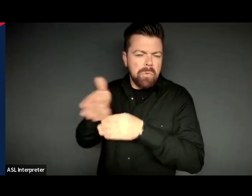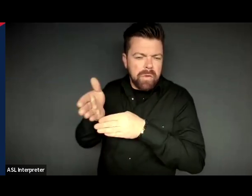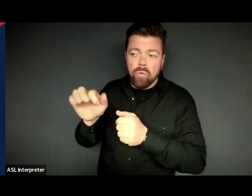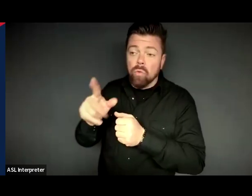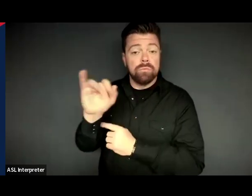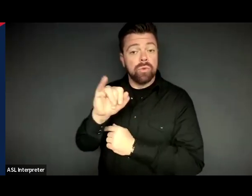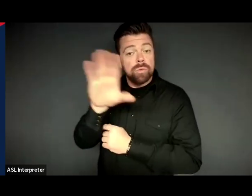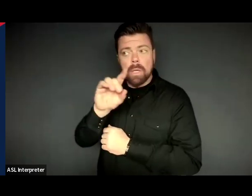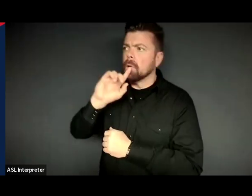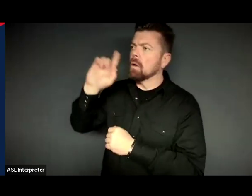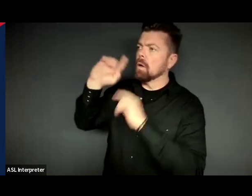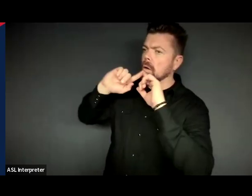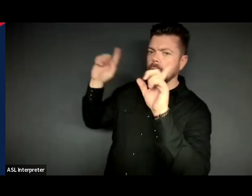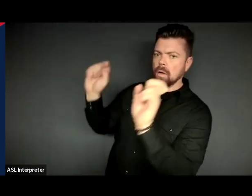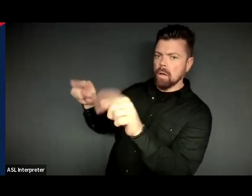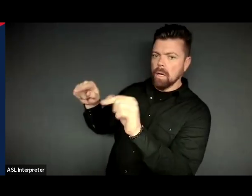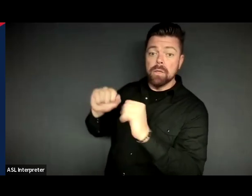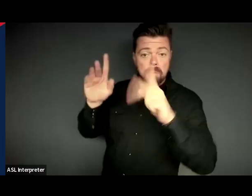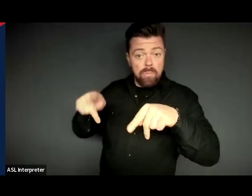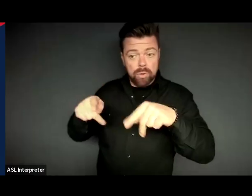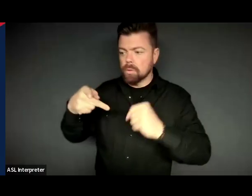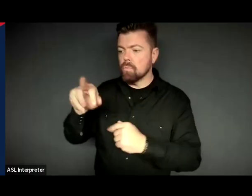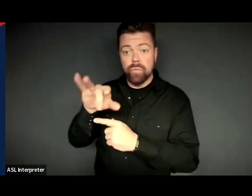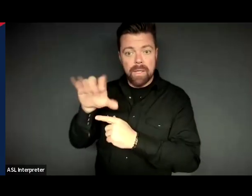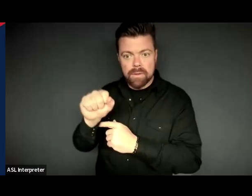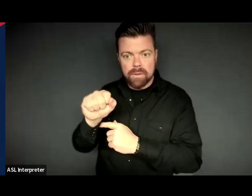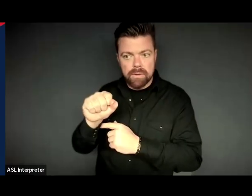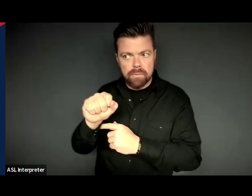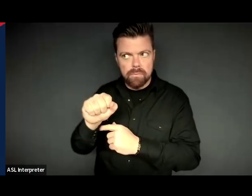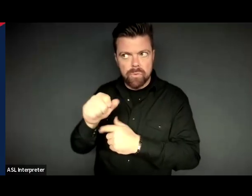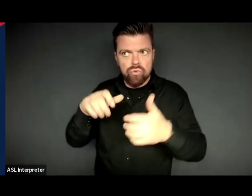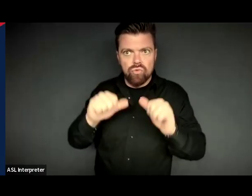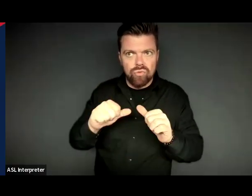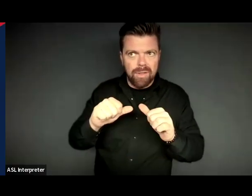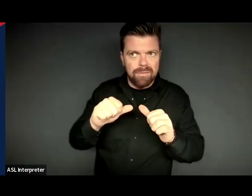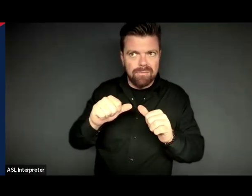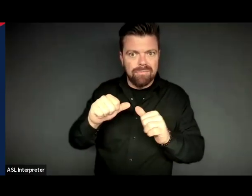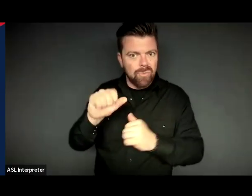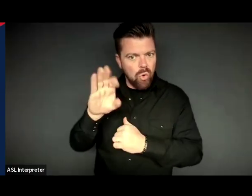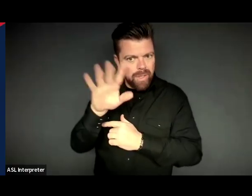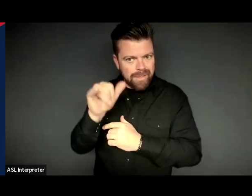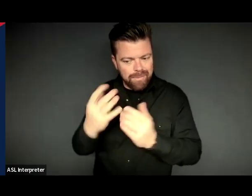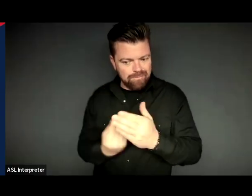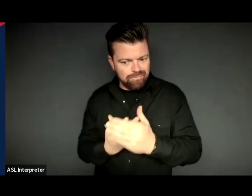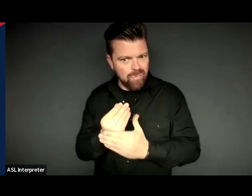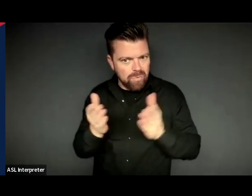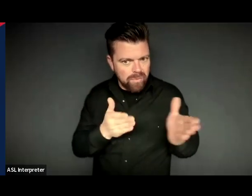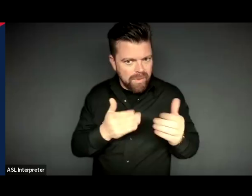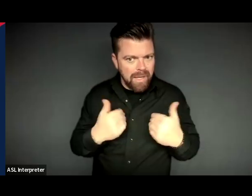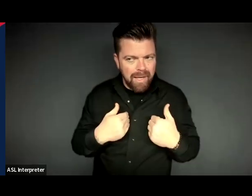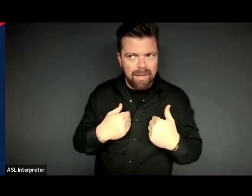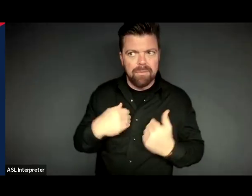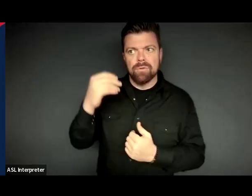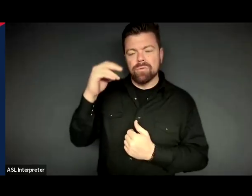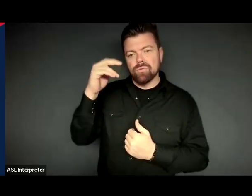who have paralysis, they're trying to do a colonoscopy prep. They have neurogenic bowel.